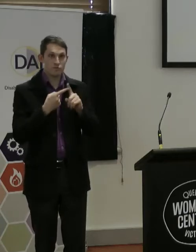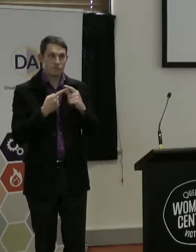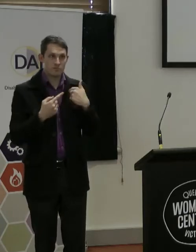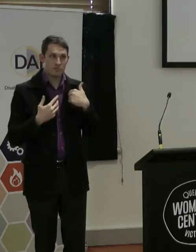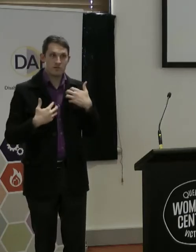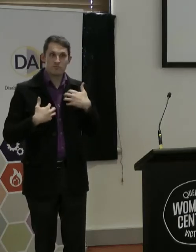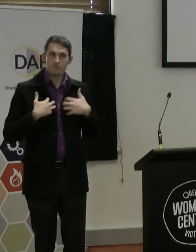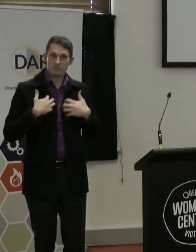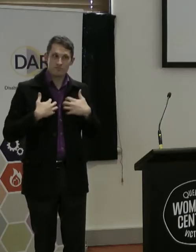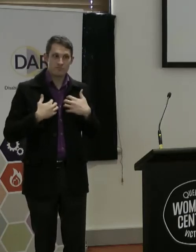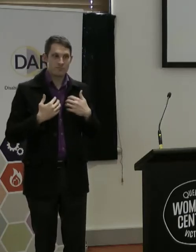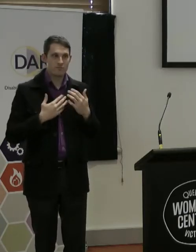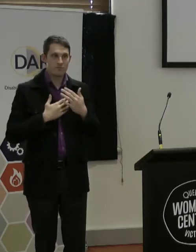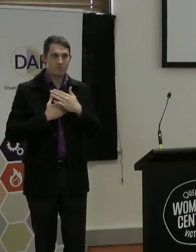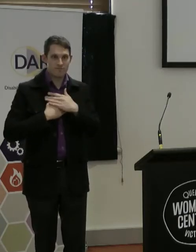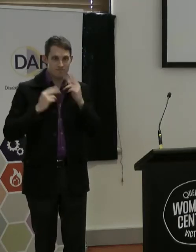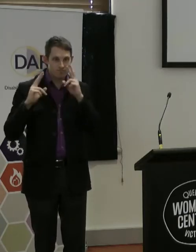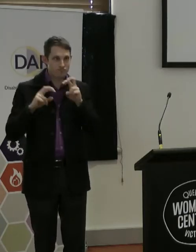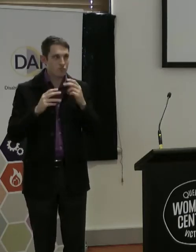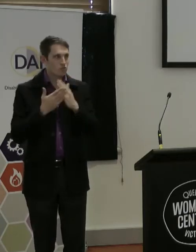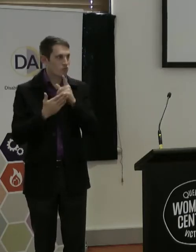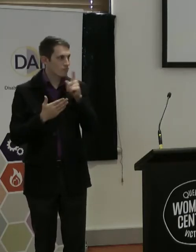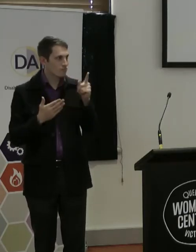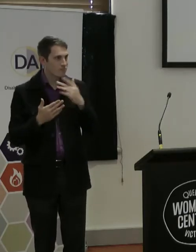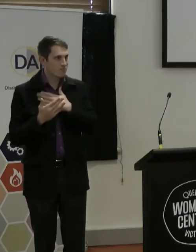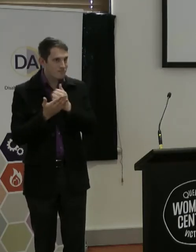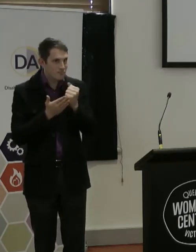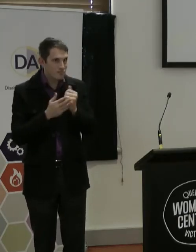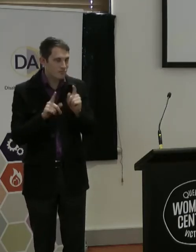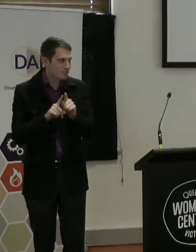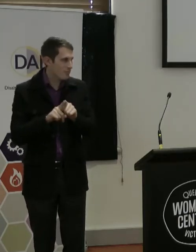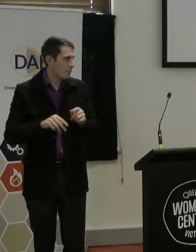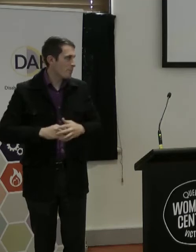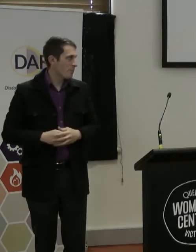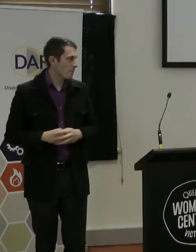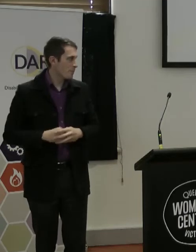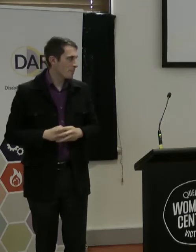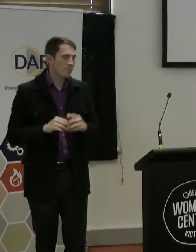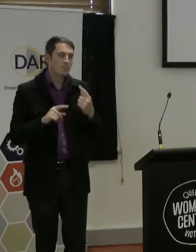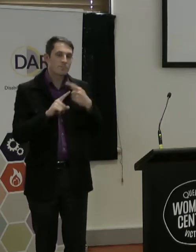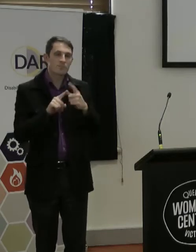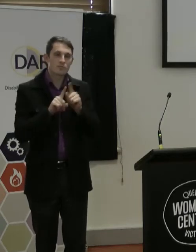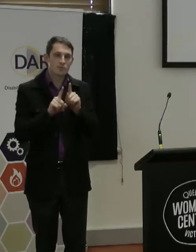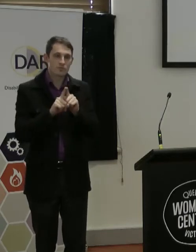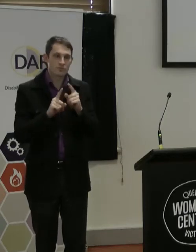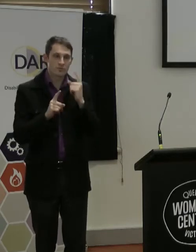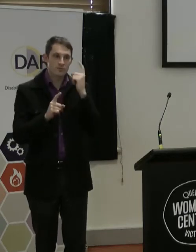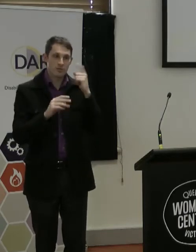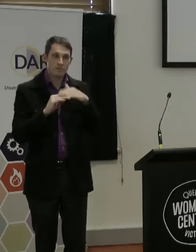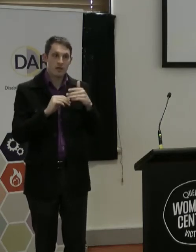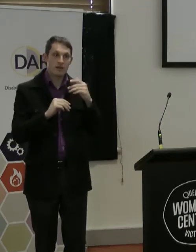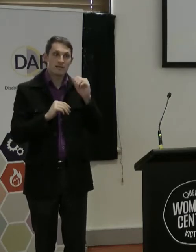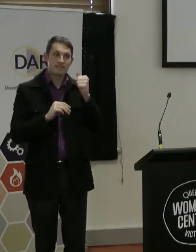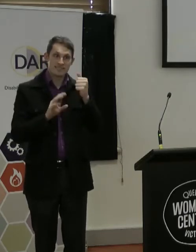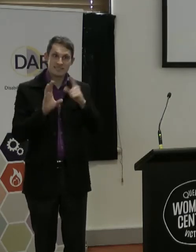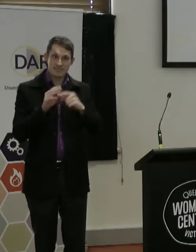audience, so just indulge me. But also because in 6 years' time, when all of this has to happen again, I'd like to